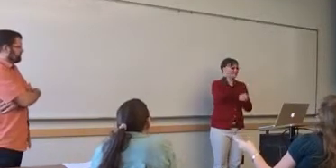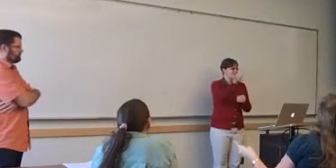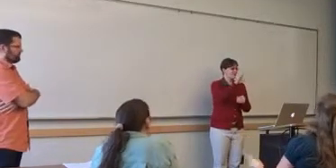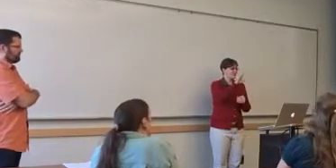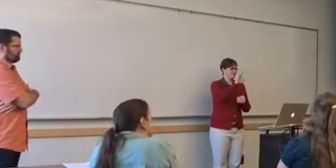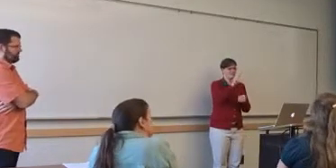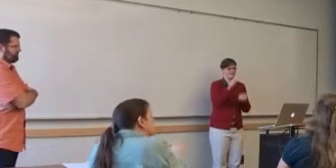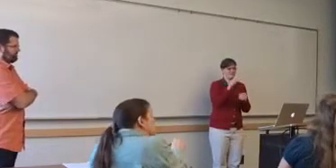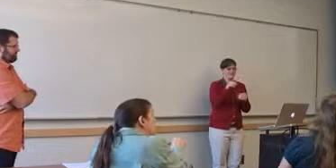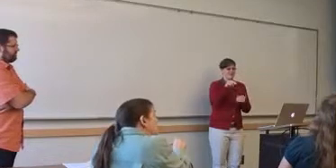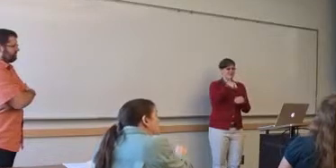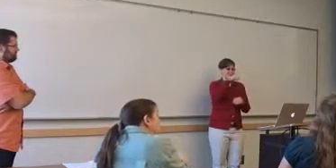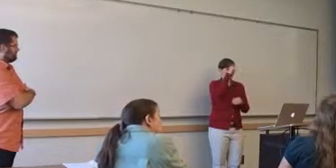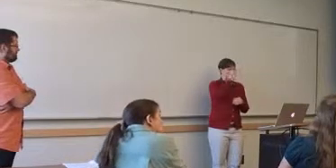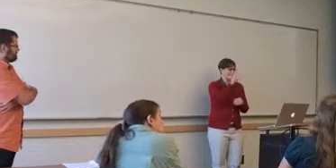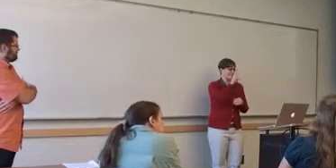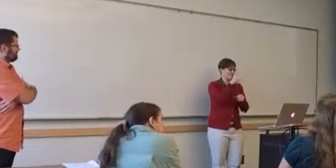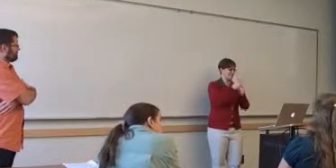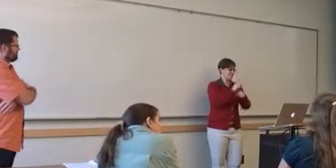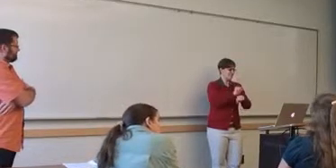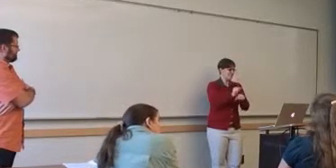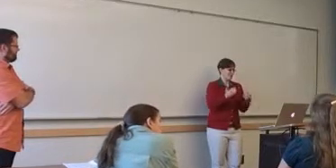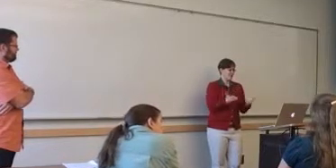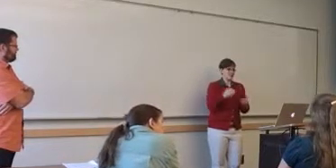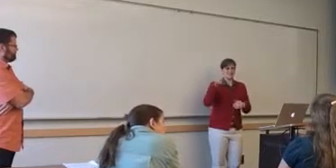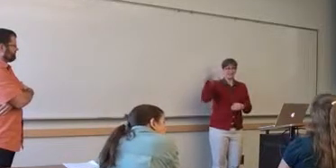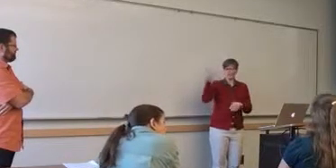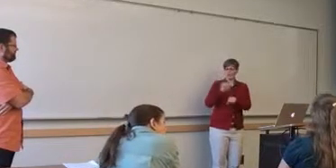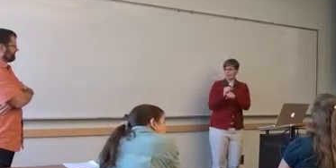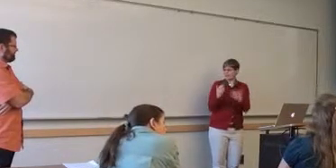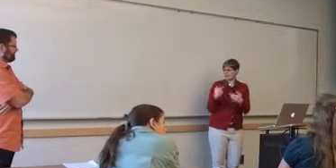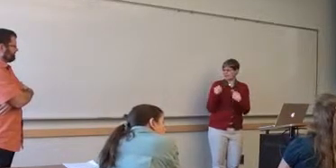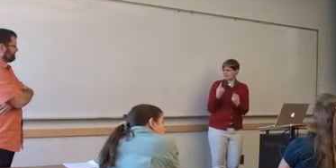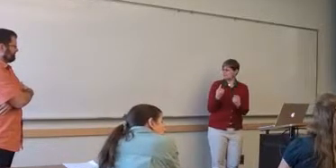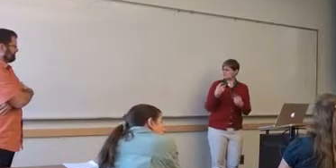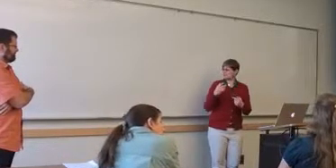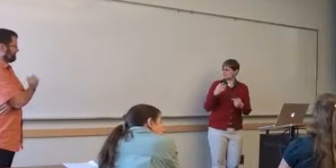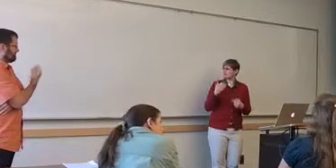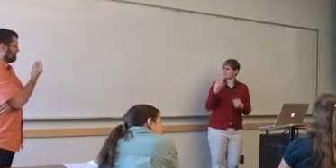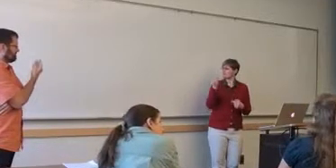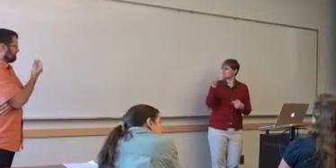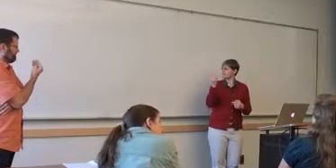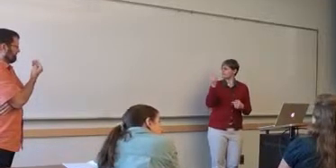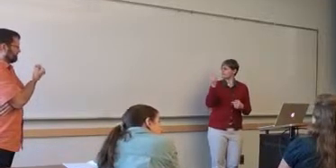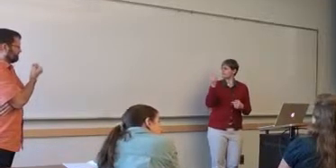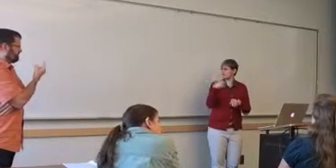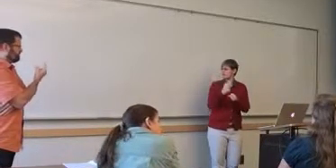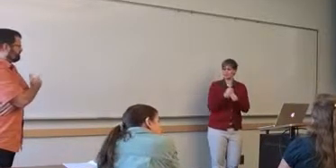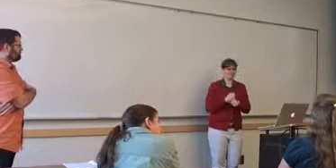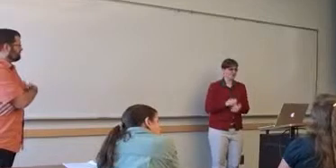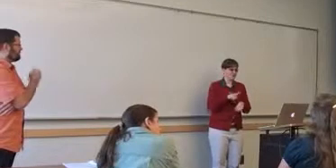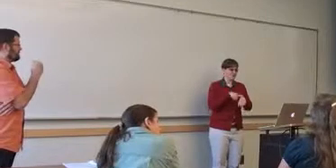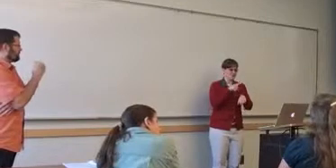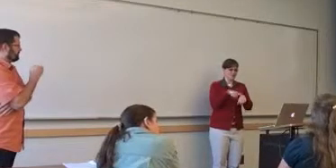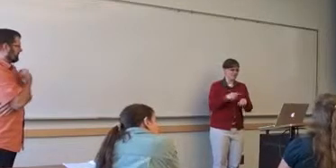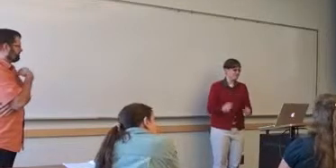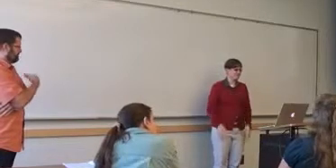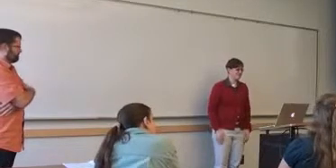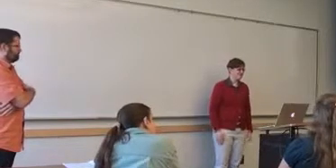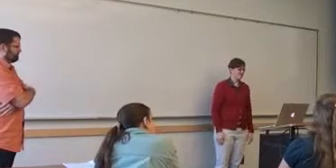And I work in the DRC, the Disability Resource Center, and I've worked there for 14 years? Yeah, 14 years.